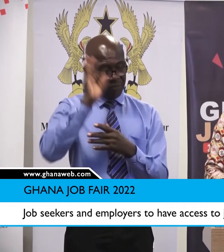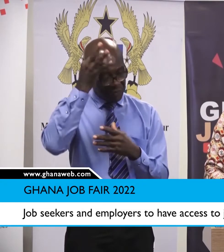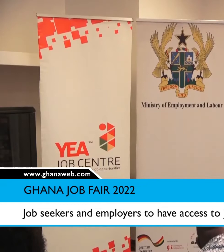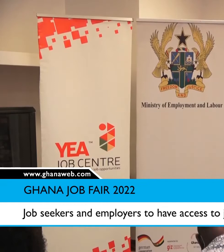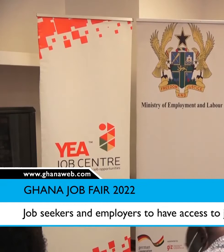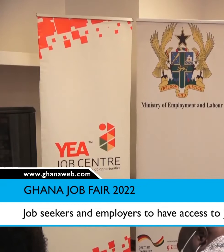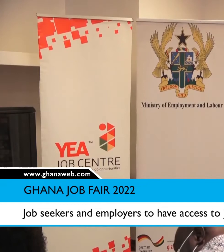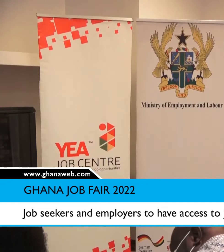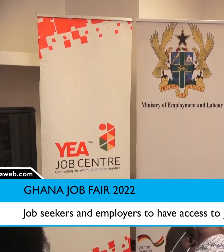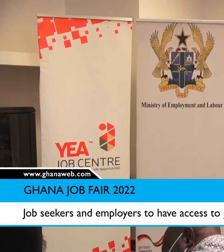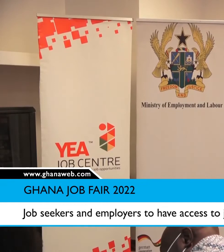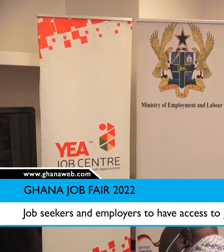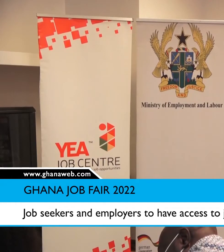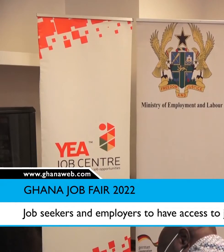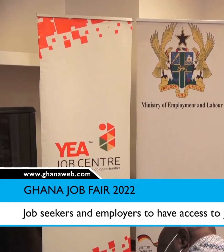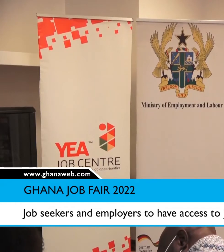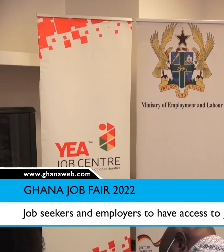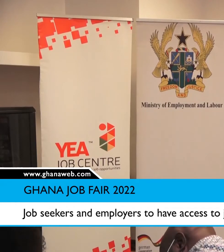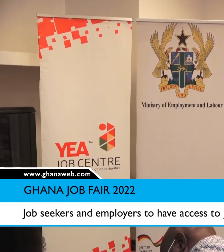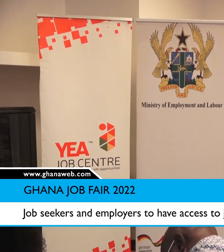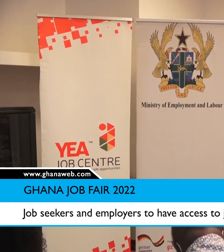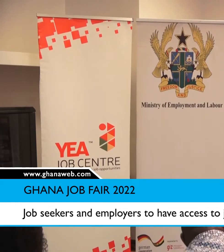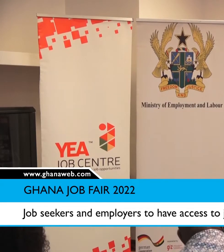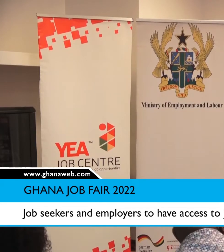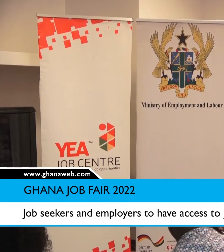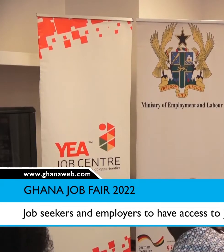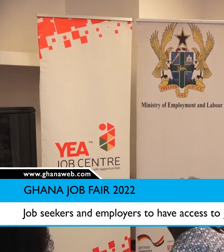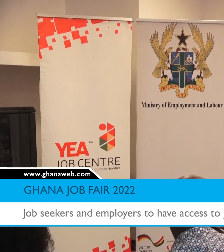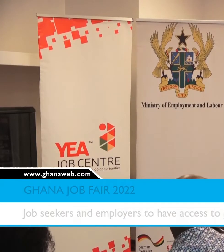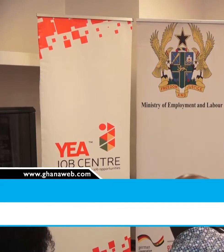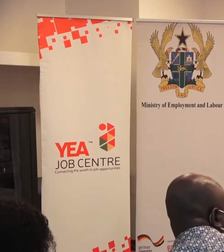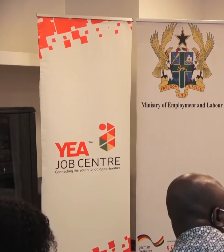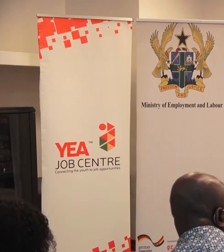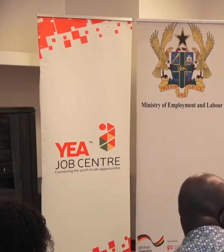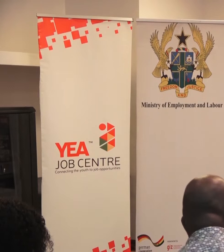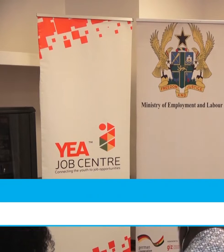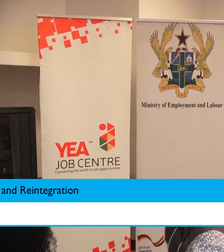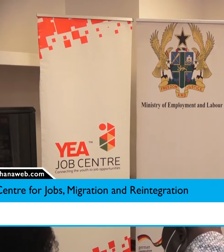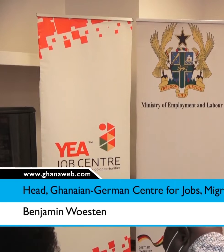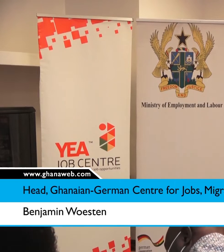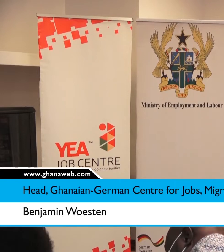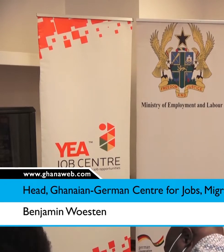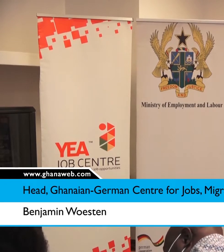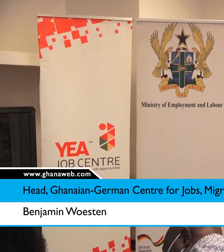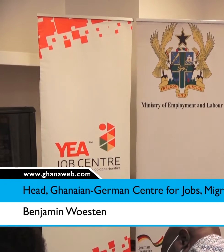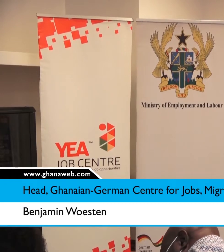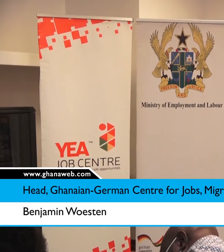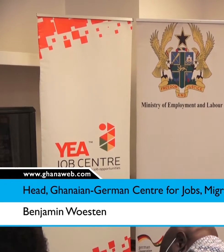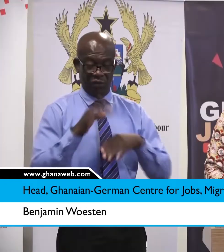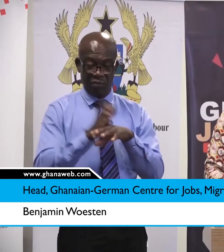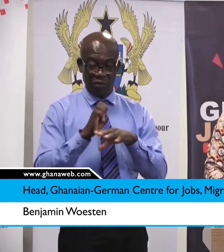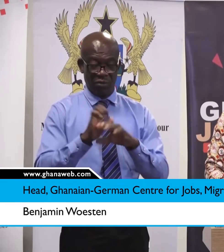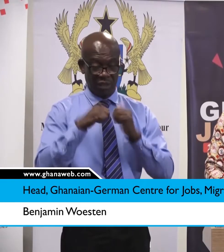and Development and the government of Ghana through its Ministry of Employment and Labor Relations and its Youth Employment Agency. We are